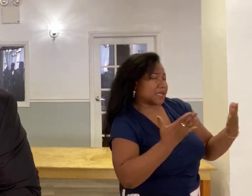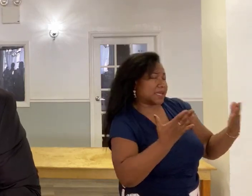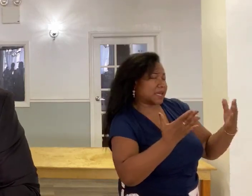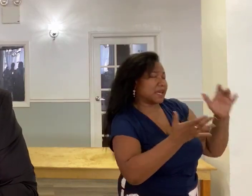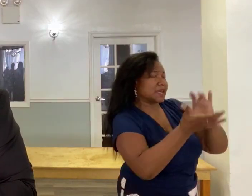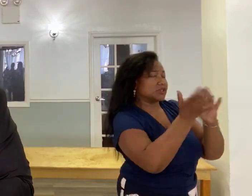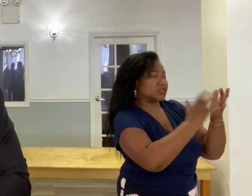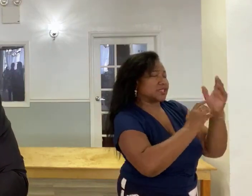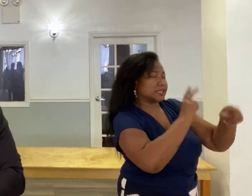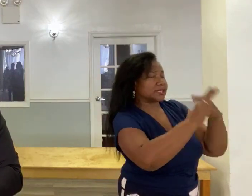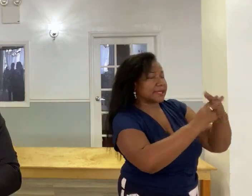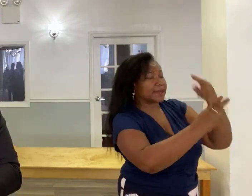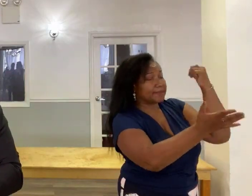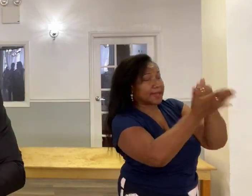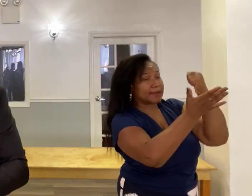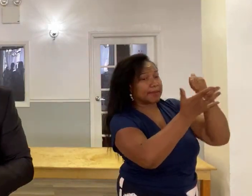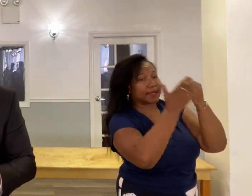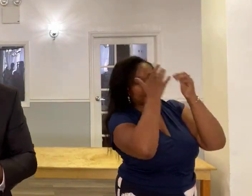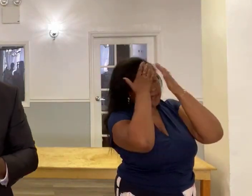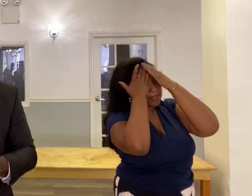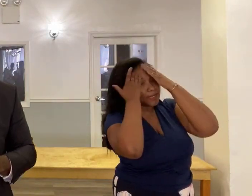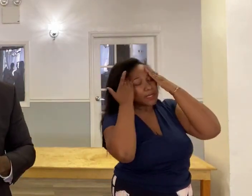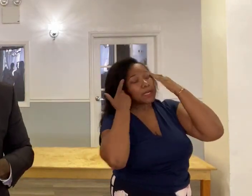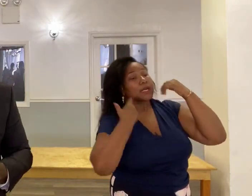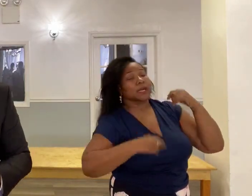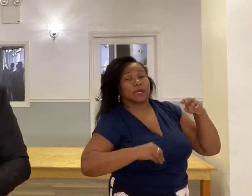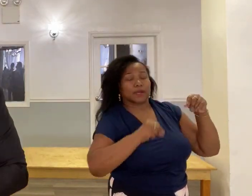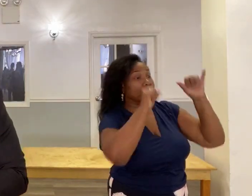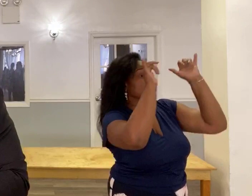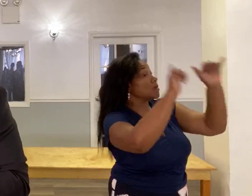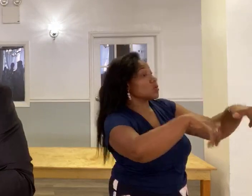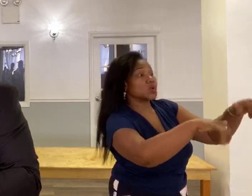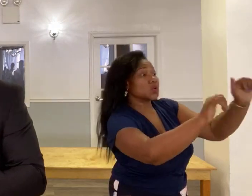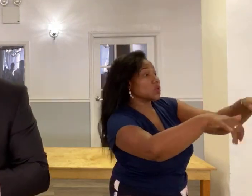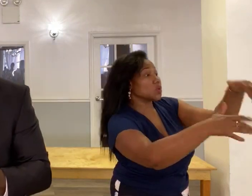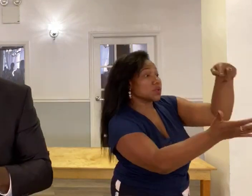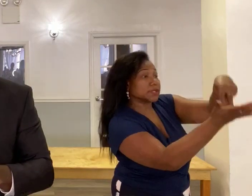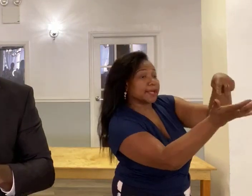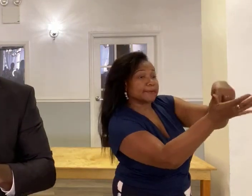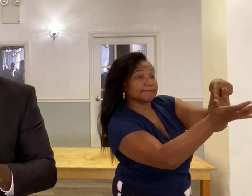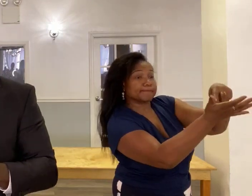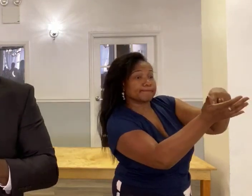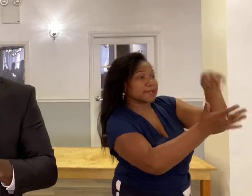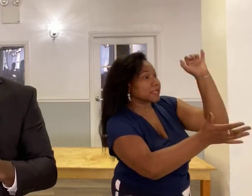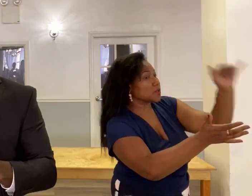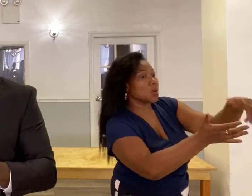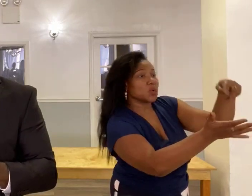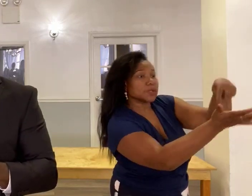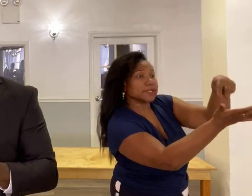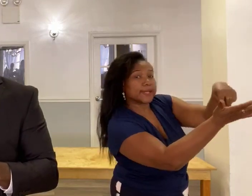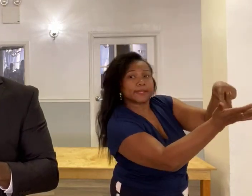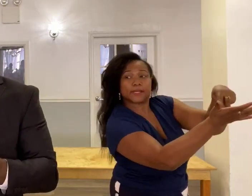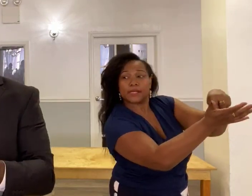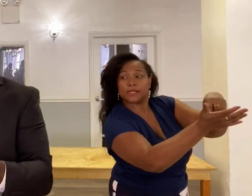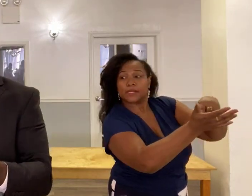name. Amen. Amen. Let me ask you to remain standing, and we will sing.